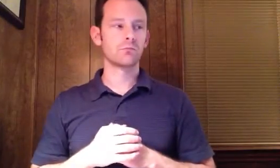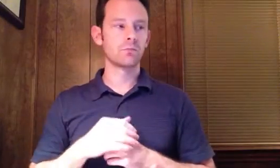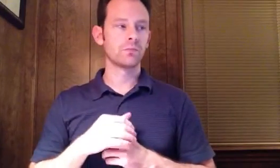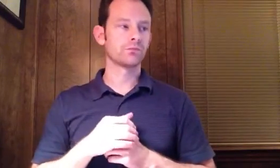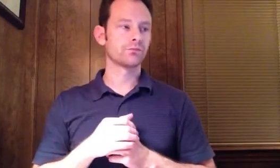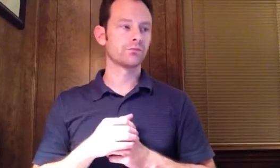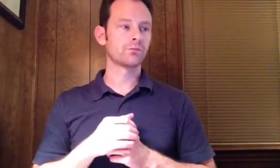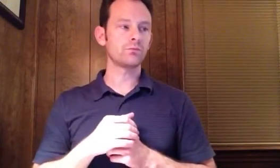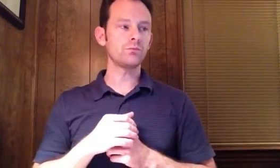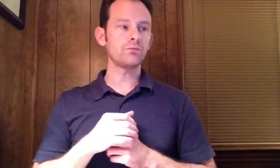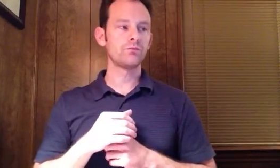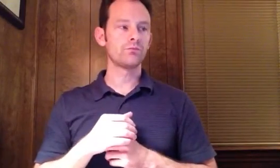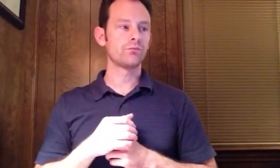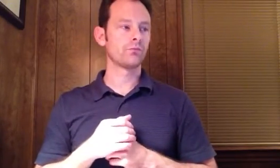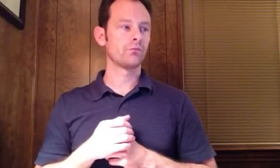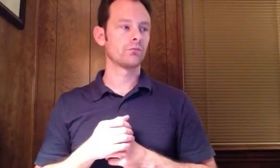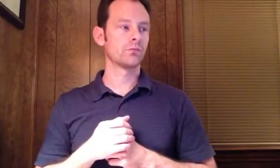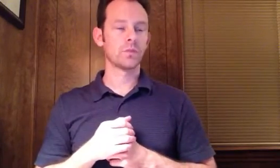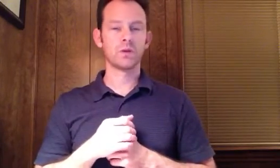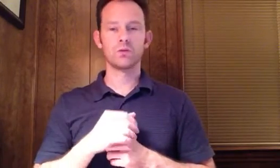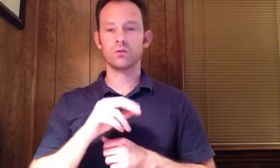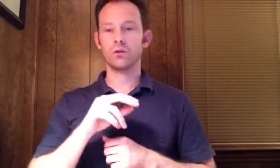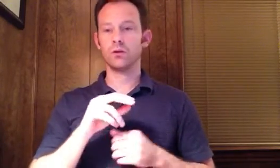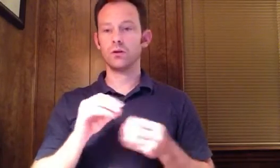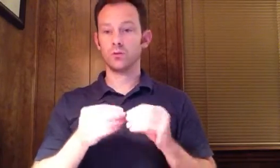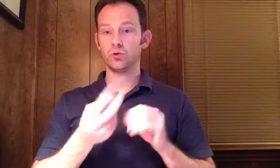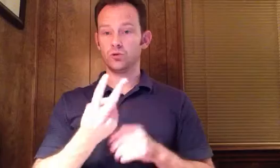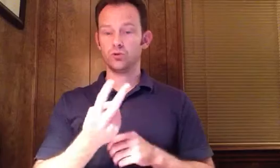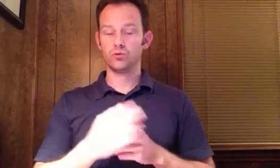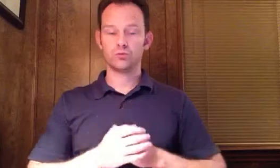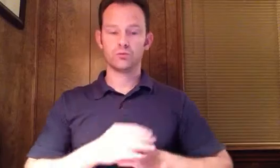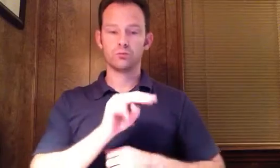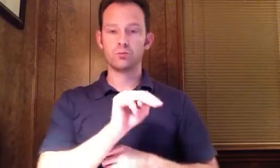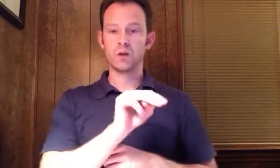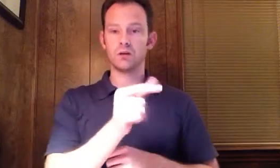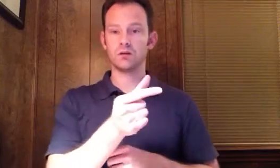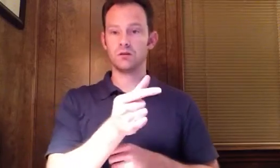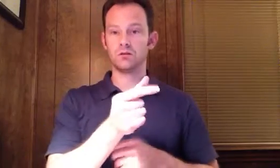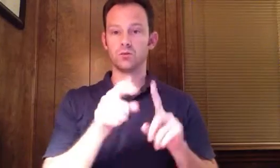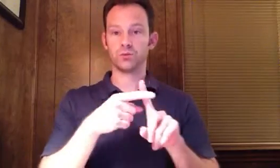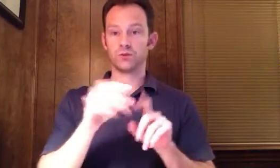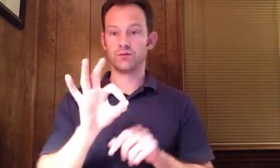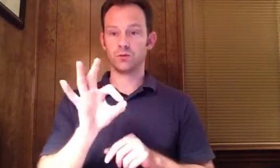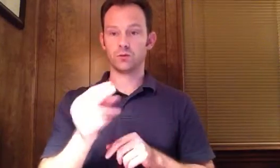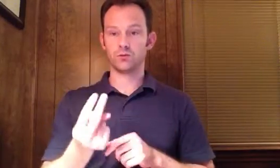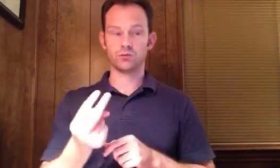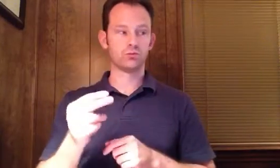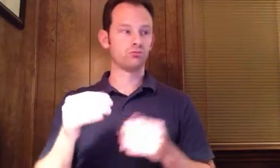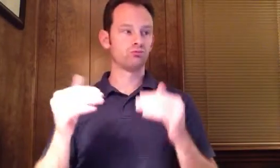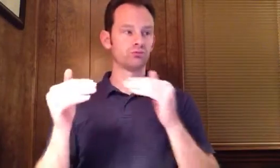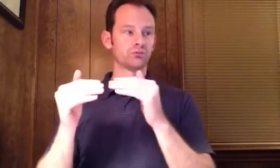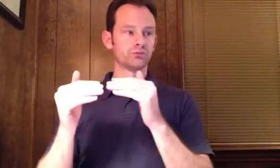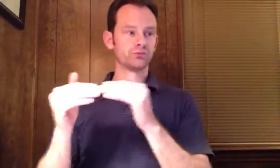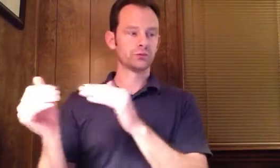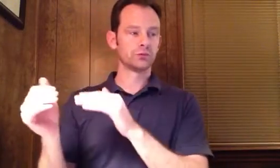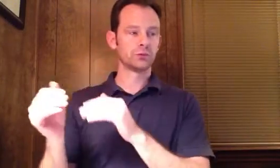compound sodium chloride. In the second case, we've got magnesium reacting with fluorine. Fluorine is another one of those diatomic gases.